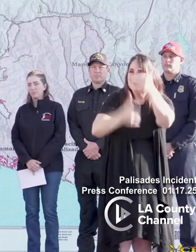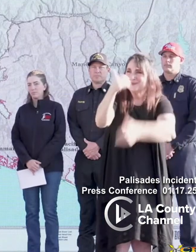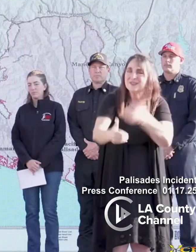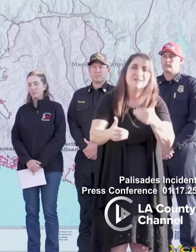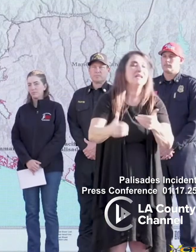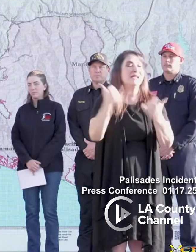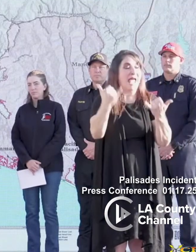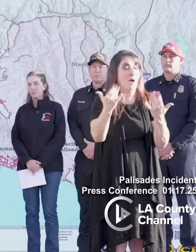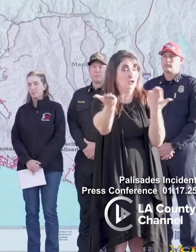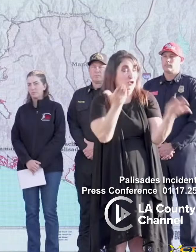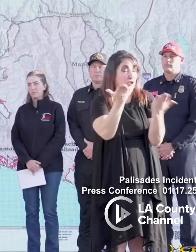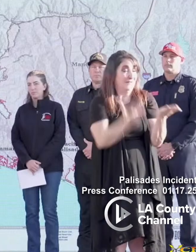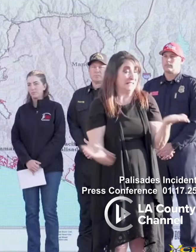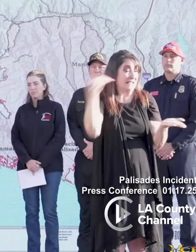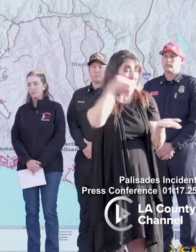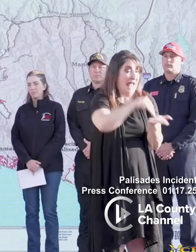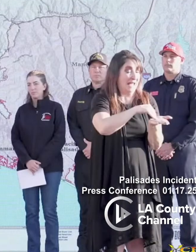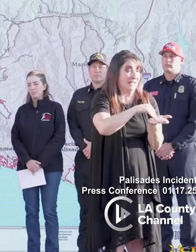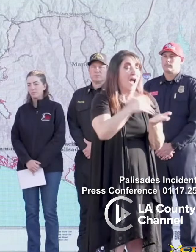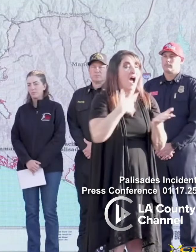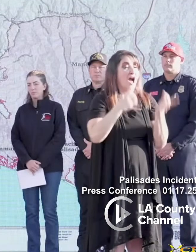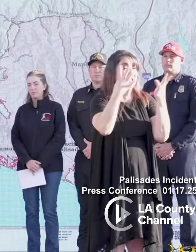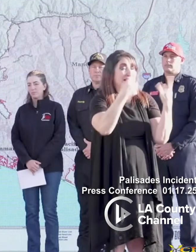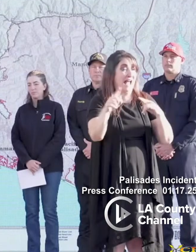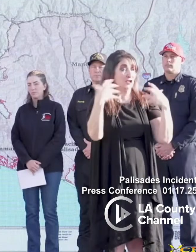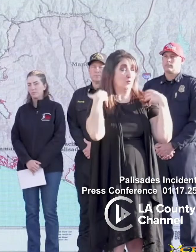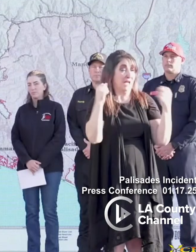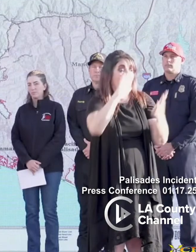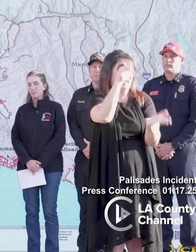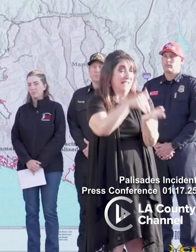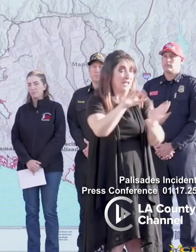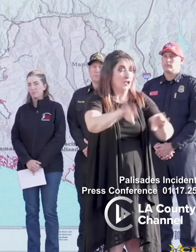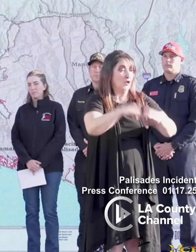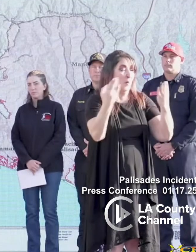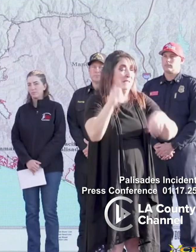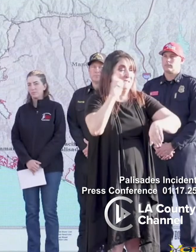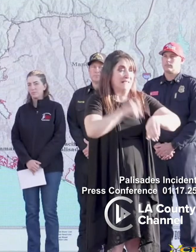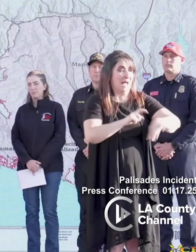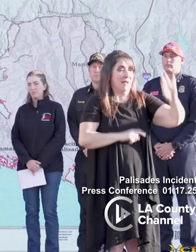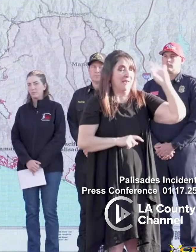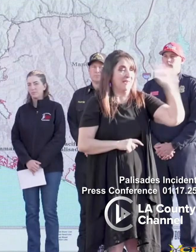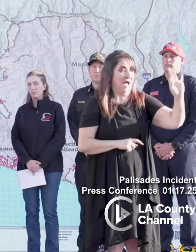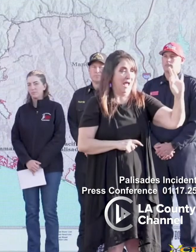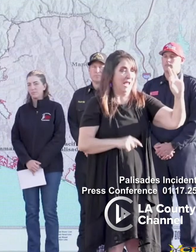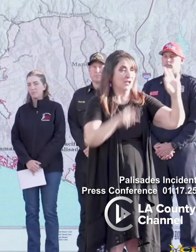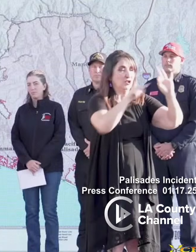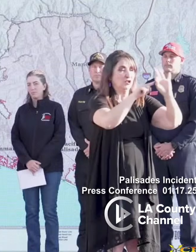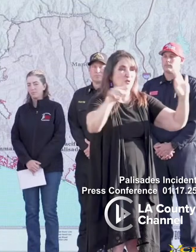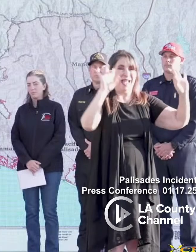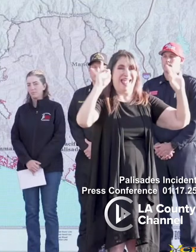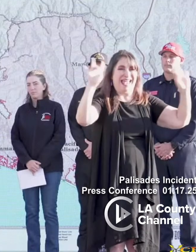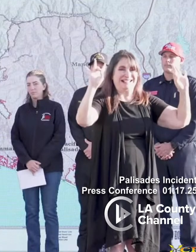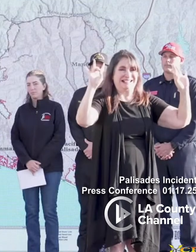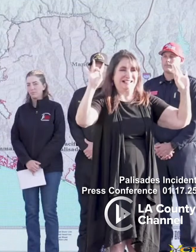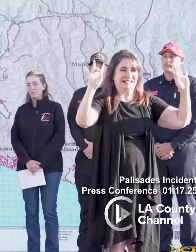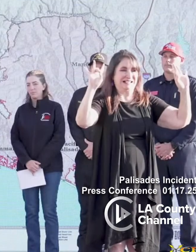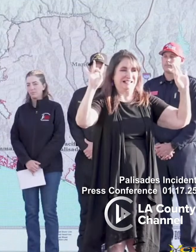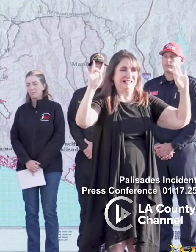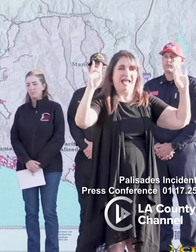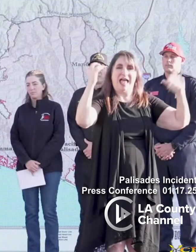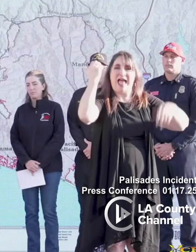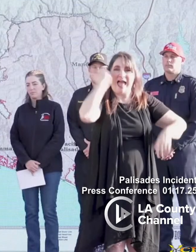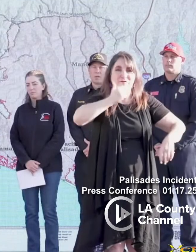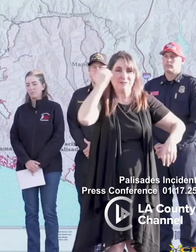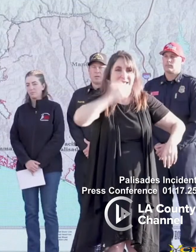once again, our Disaster Recovery Center is open from 9 a.m. to 8 p.m. every